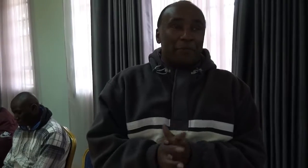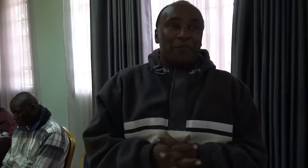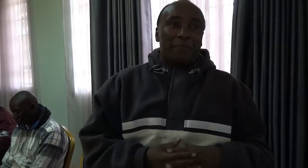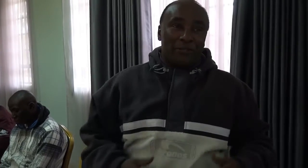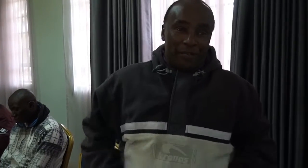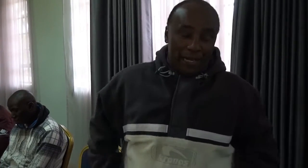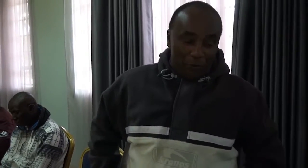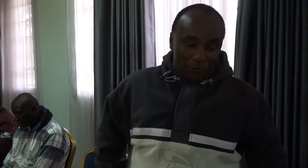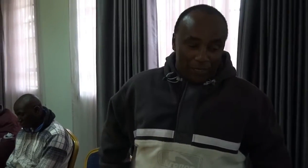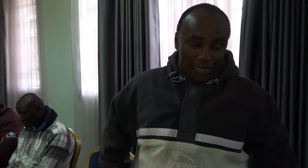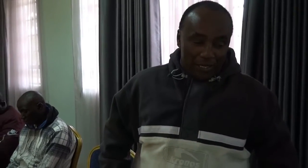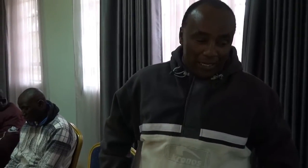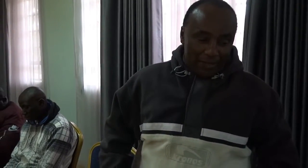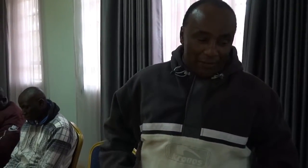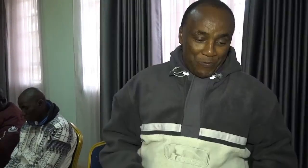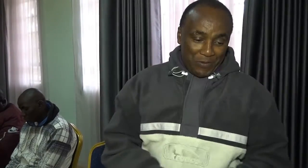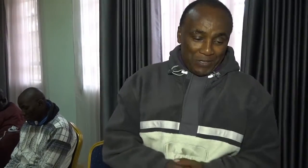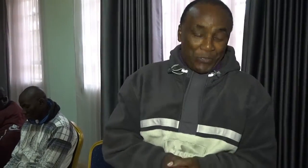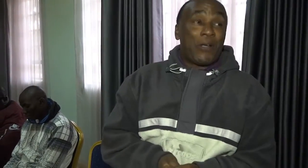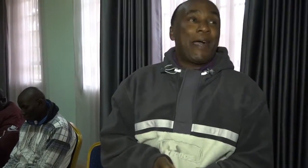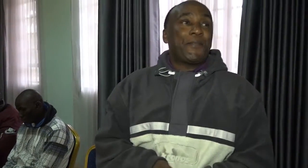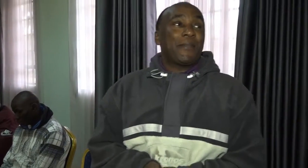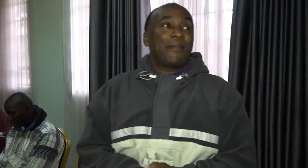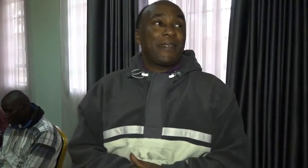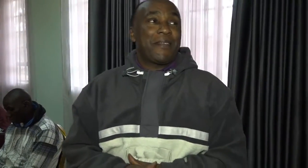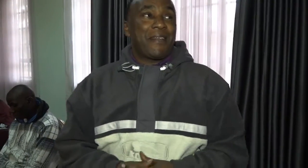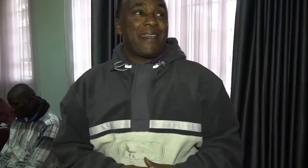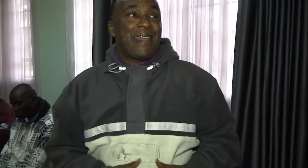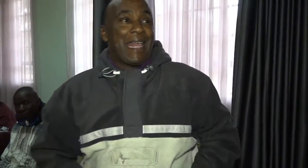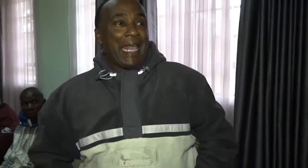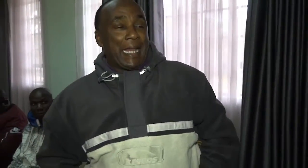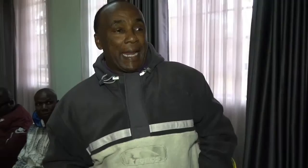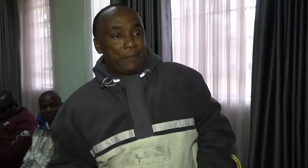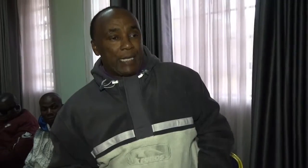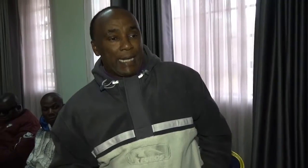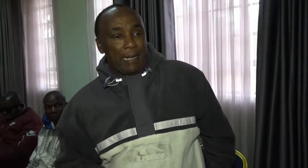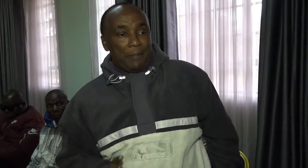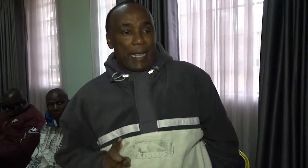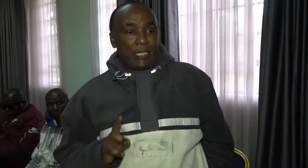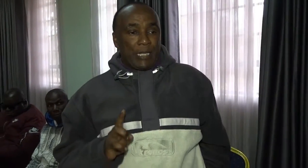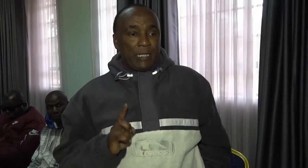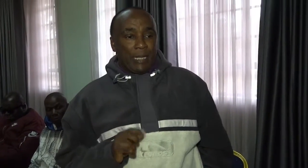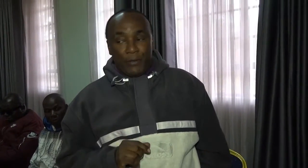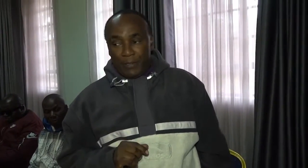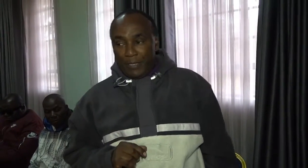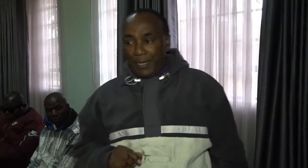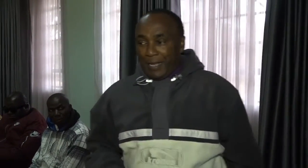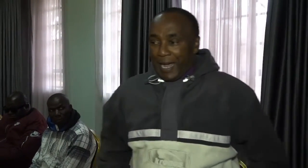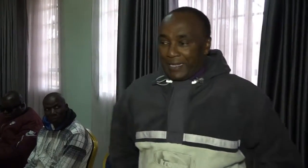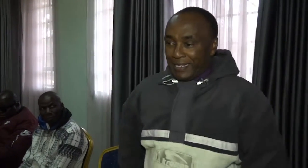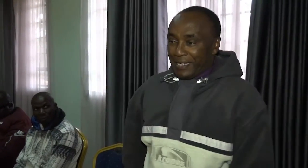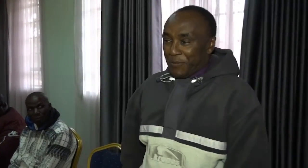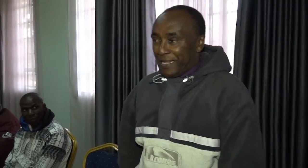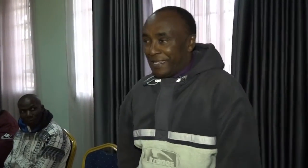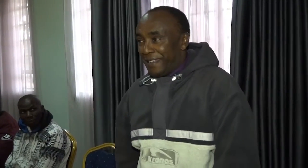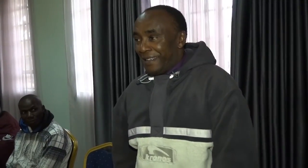I'm a sports person and I was playing soccer and I ruptured my Achilles tendon.